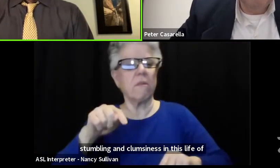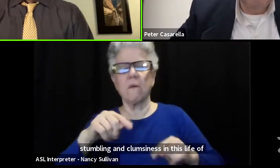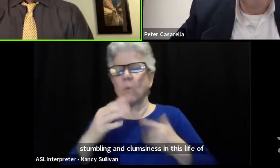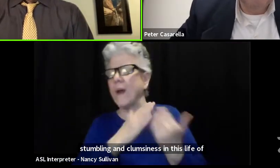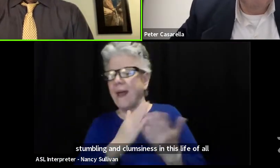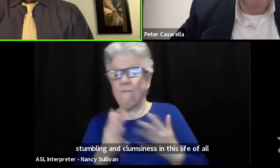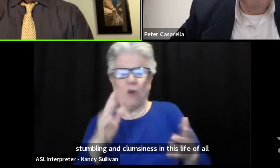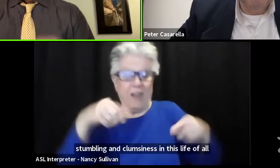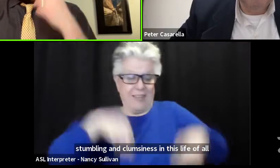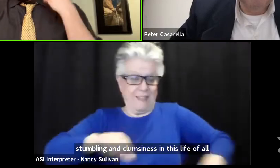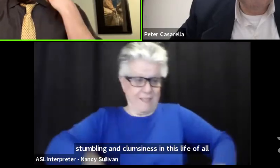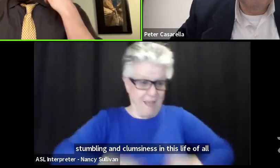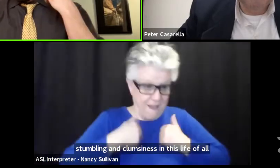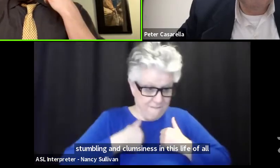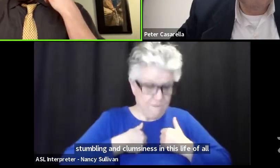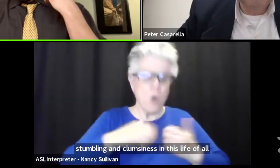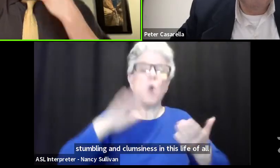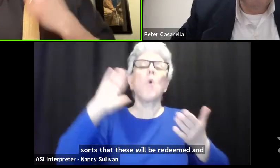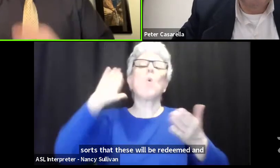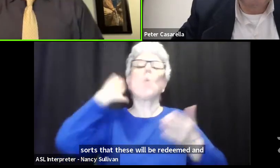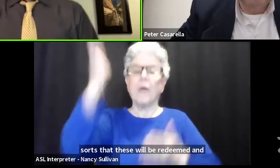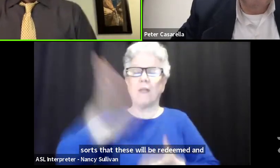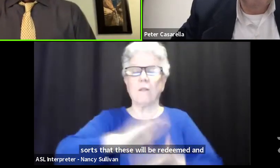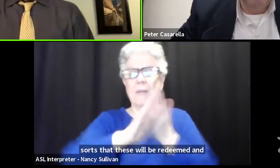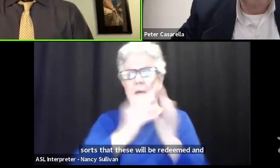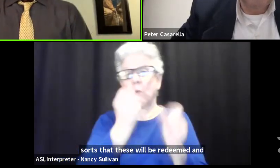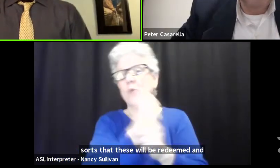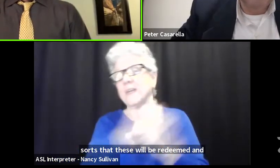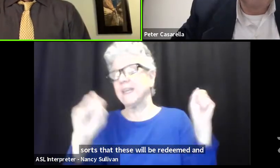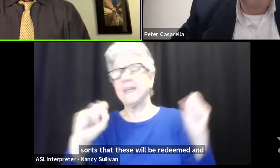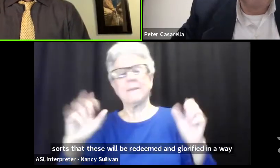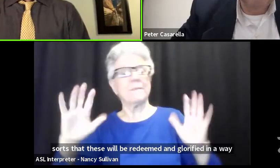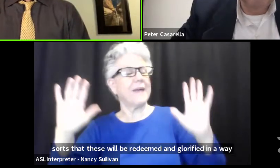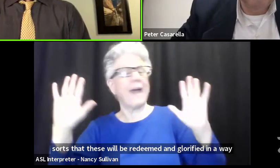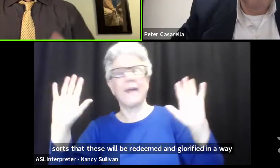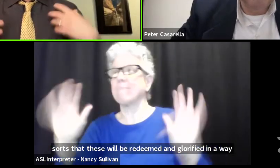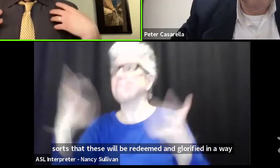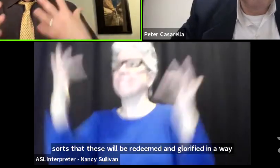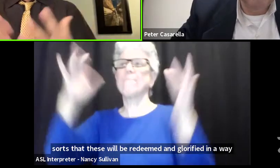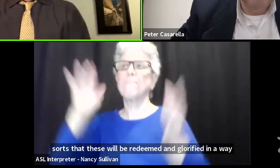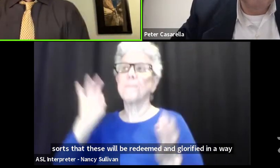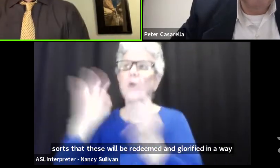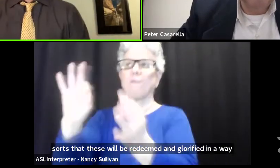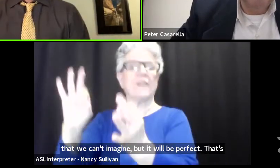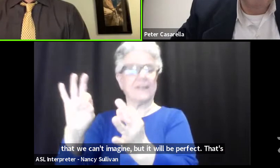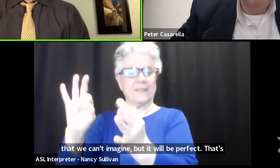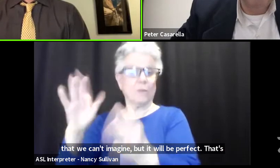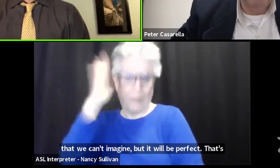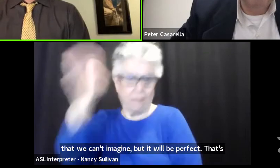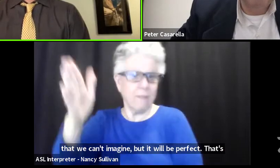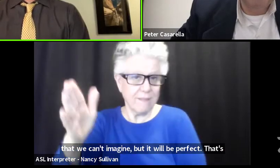be redeemed and glorified in a way that we can't imagine, but it will be perfect. That's my hope